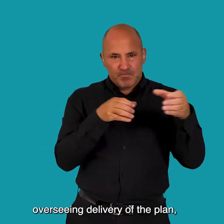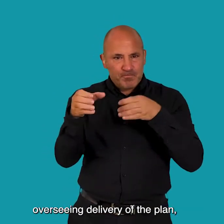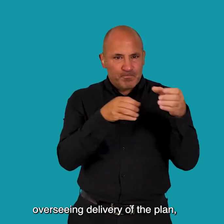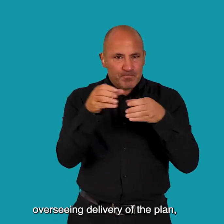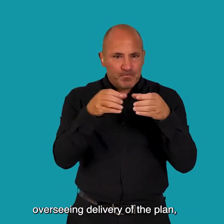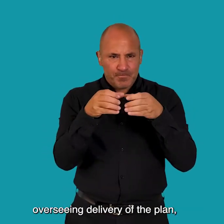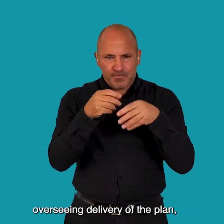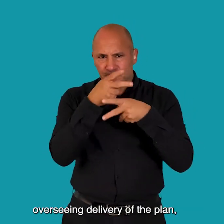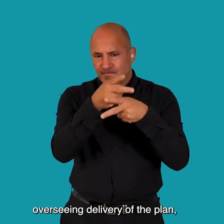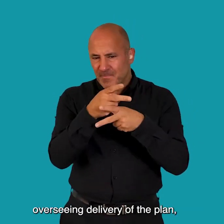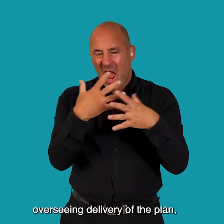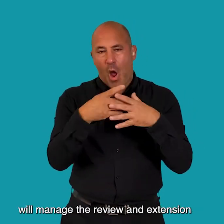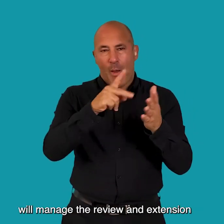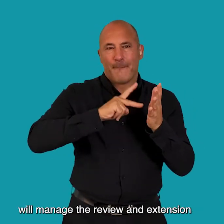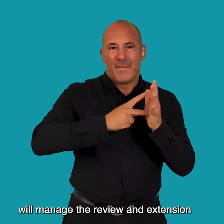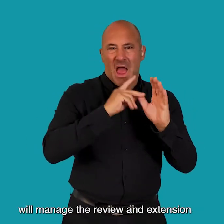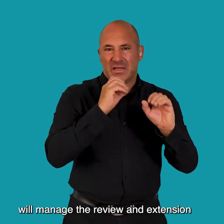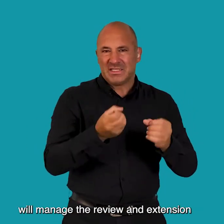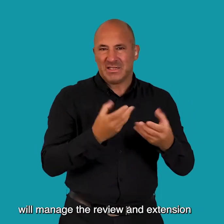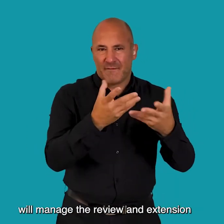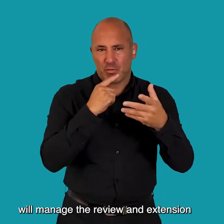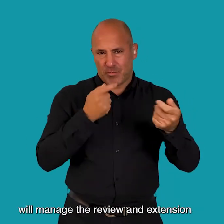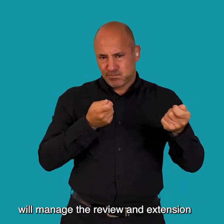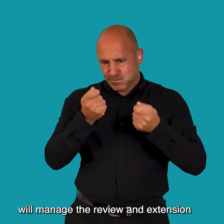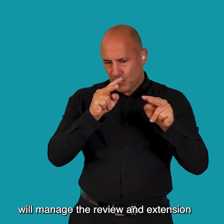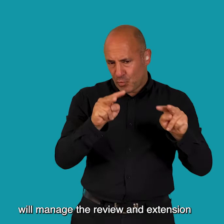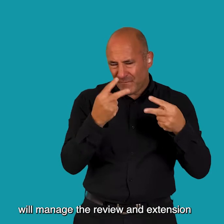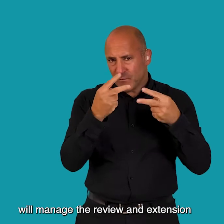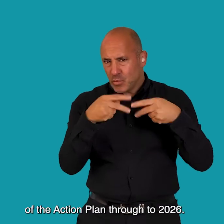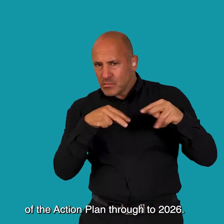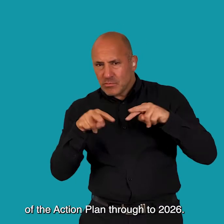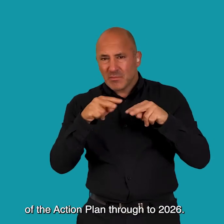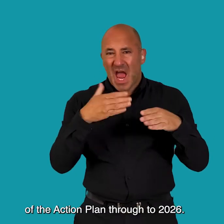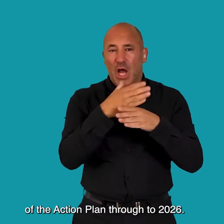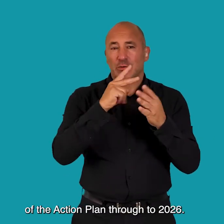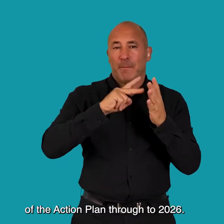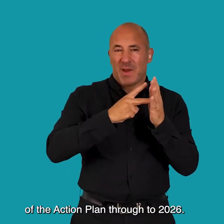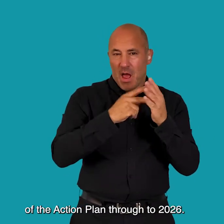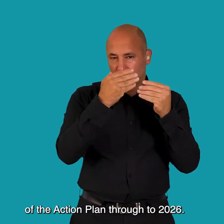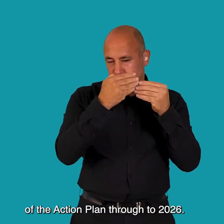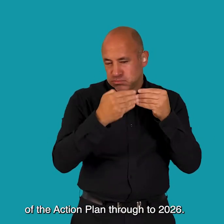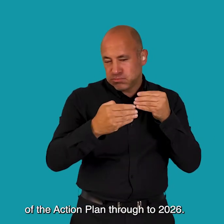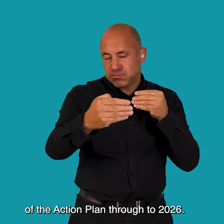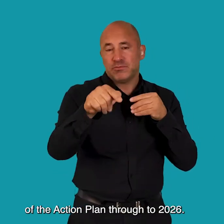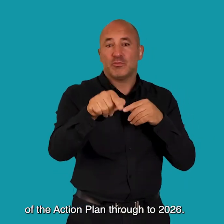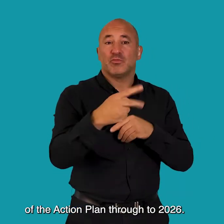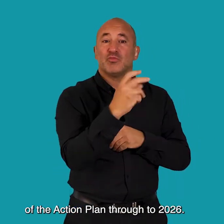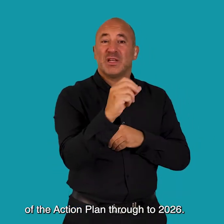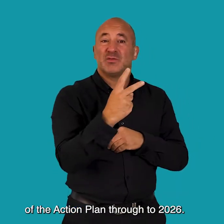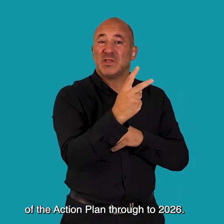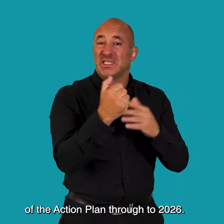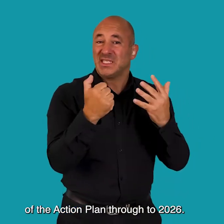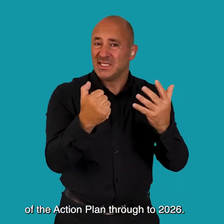overseeing delivery of the plan, will manage the review and extension of the action plan through to